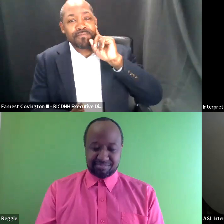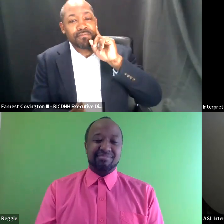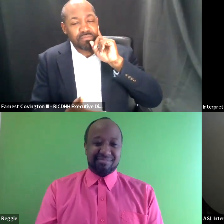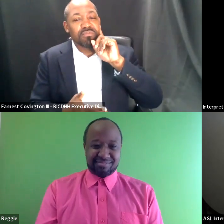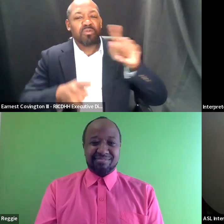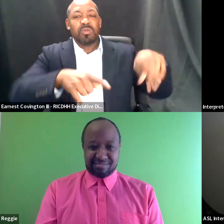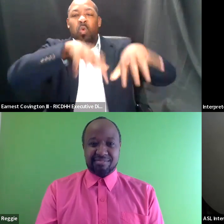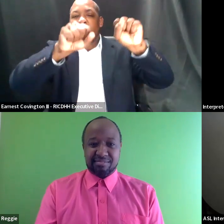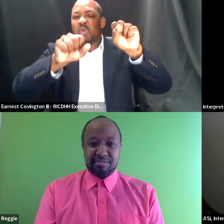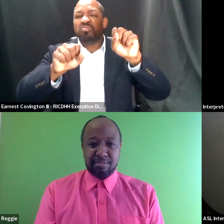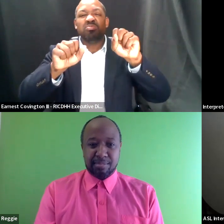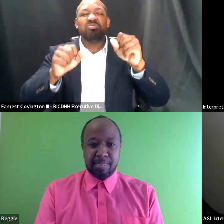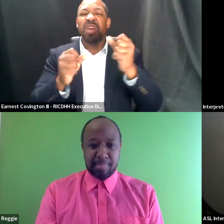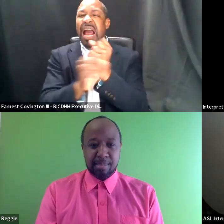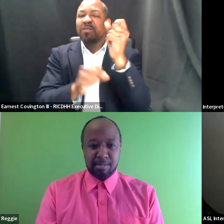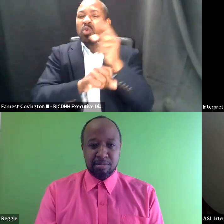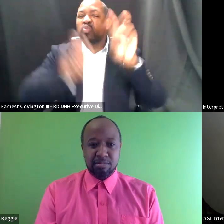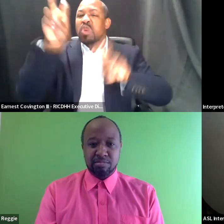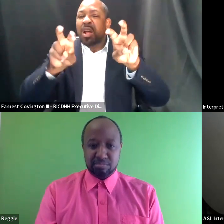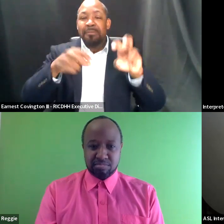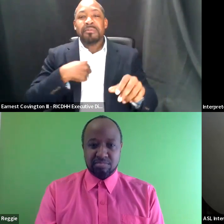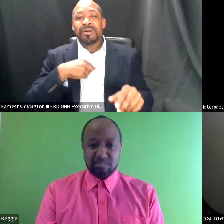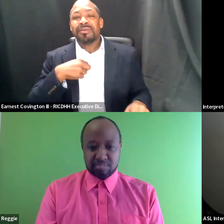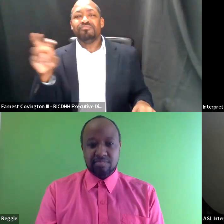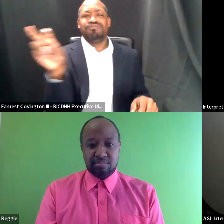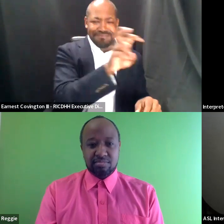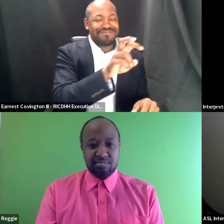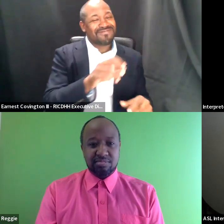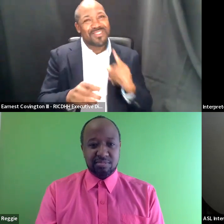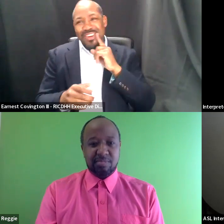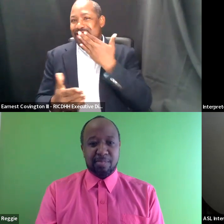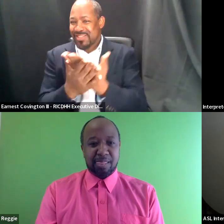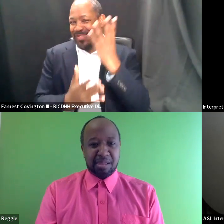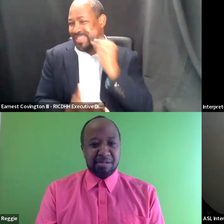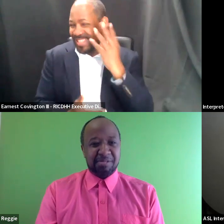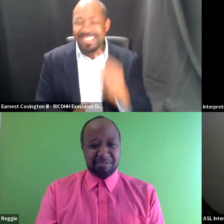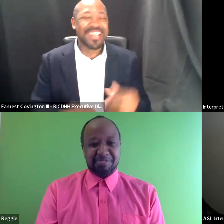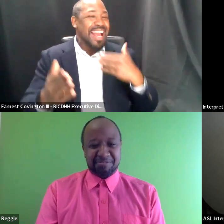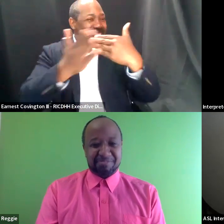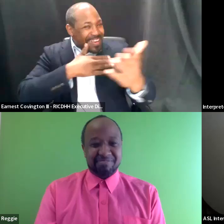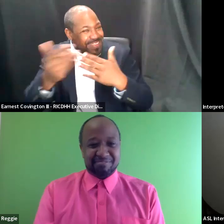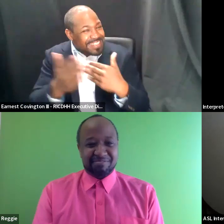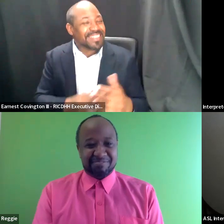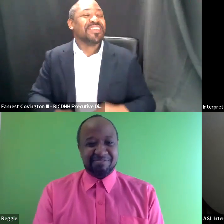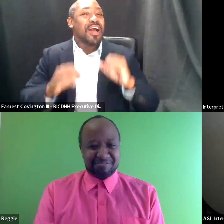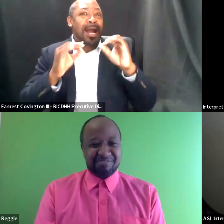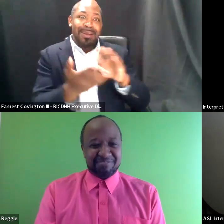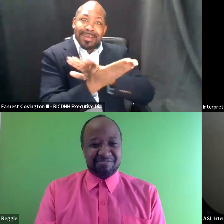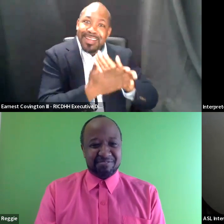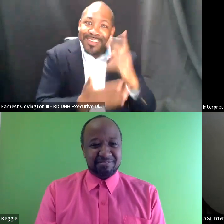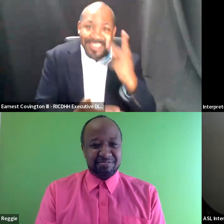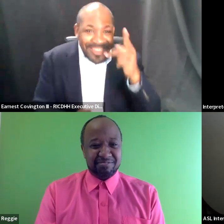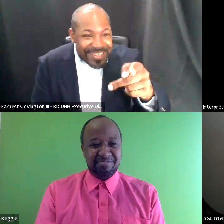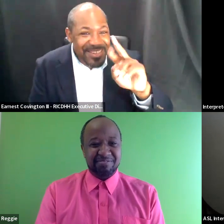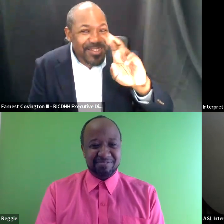game. And it was actually, that game was held at Kentucky School for the Deaf because they have a tournament there every year. But it was a good experience